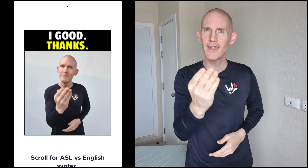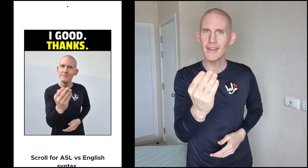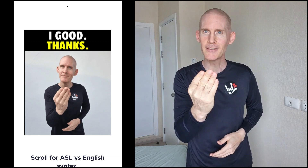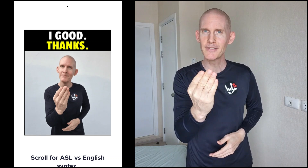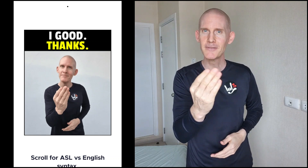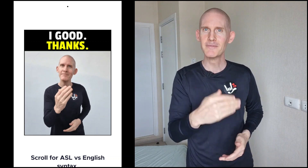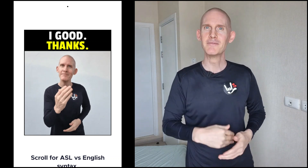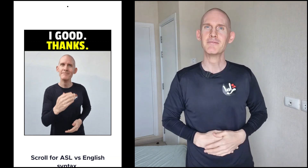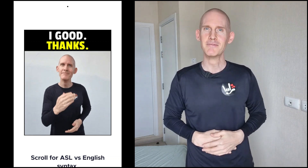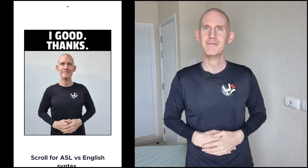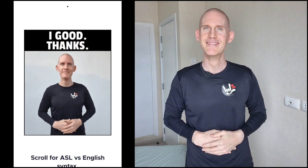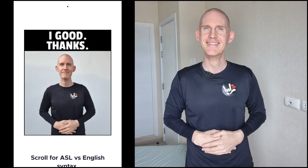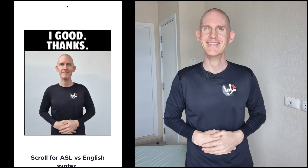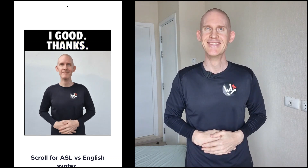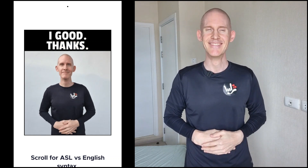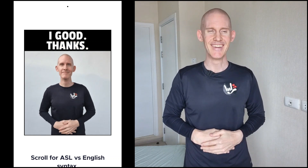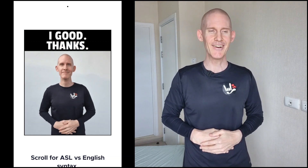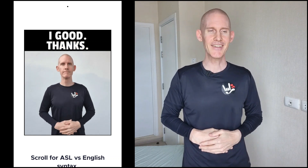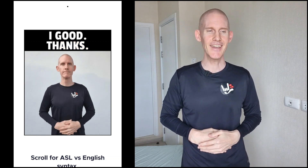thanks.